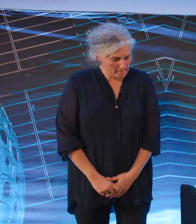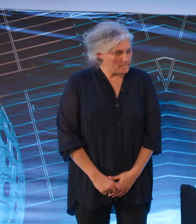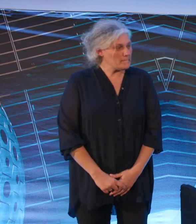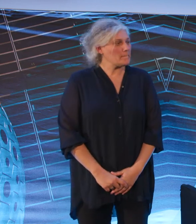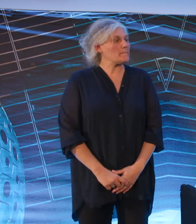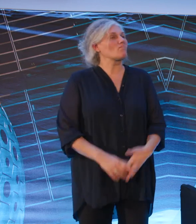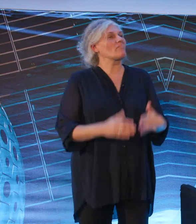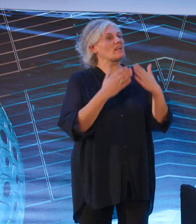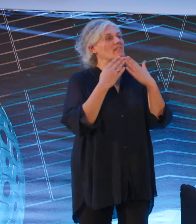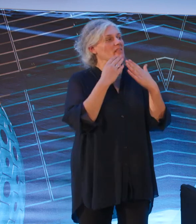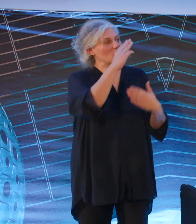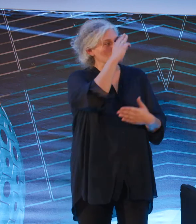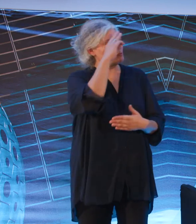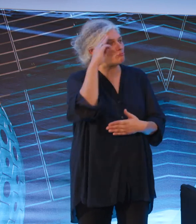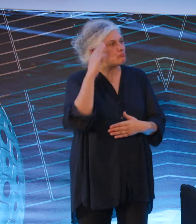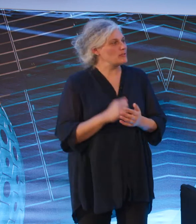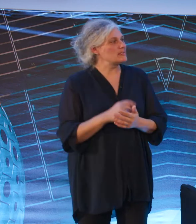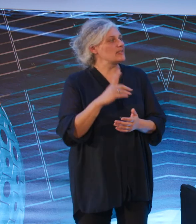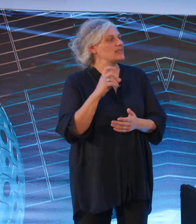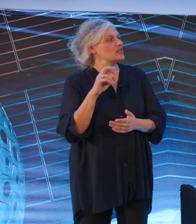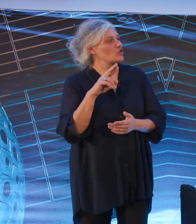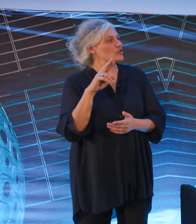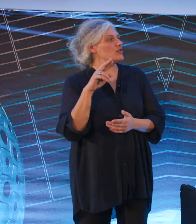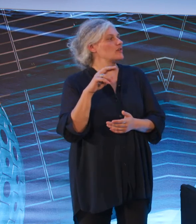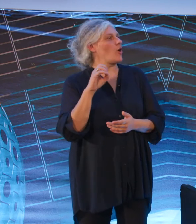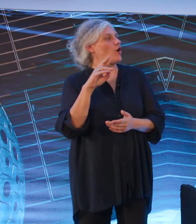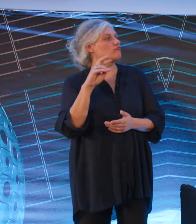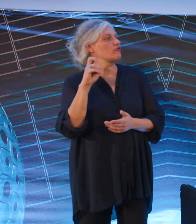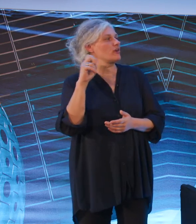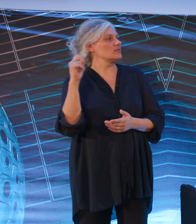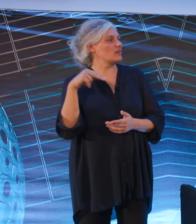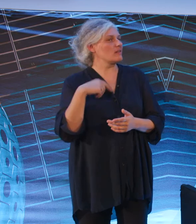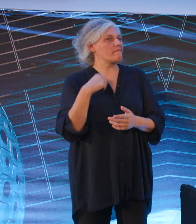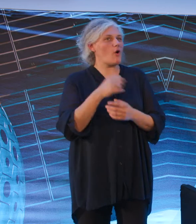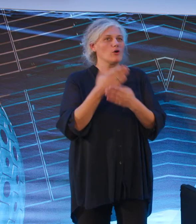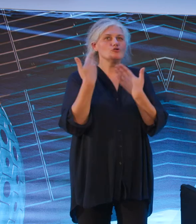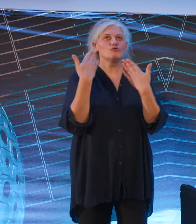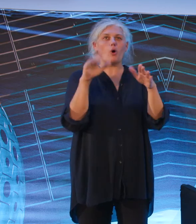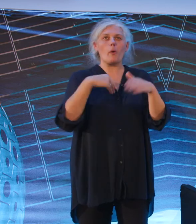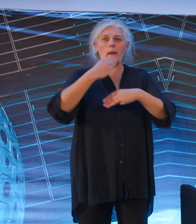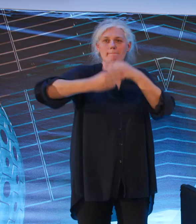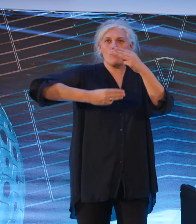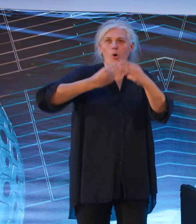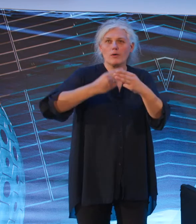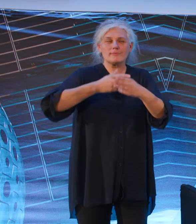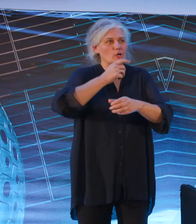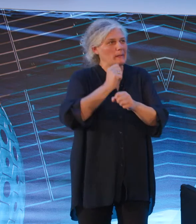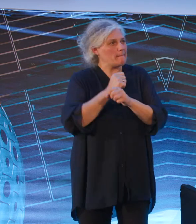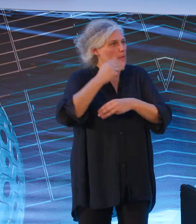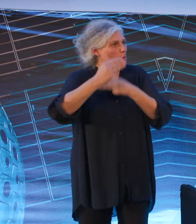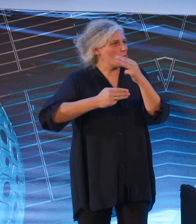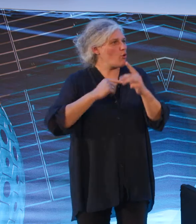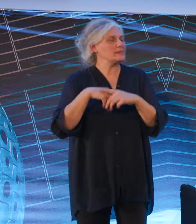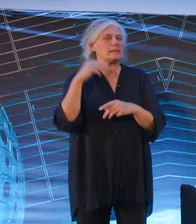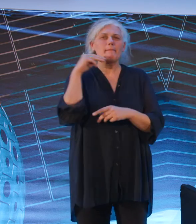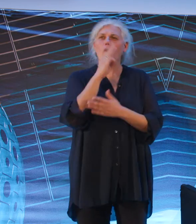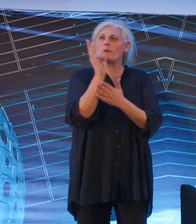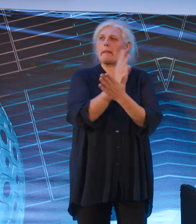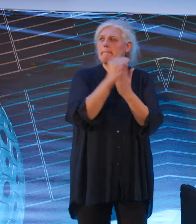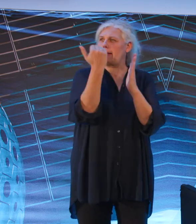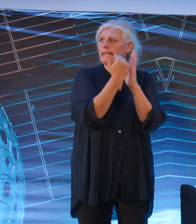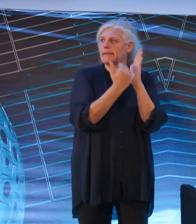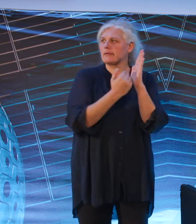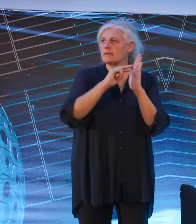Thank you, President, Dr. Canning, Dr. Reardon, for outlining the process and the key points of the